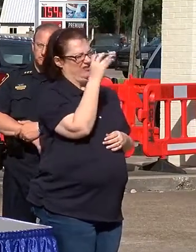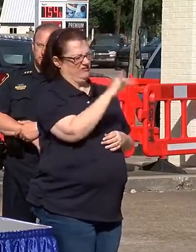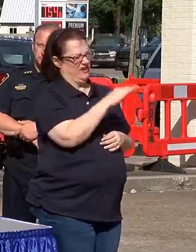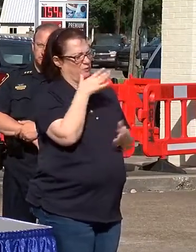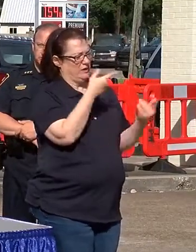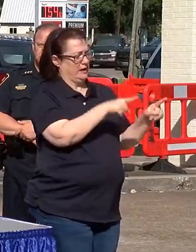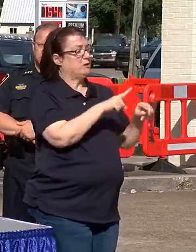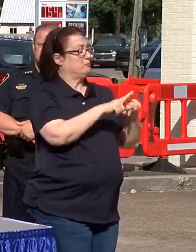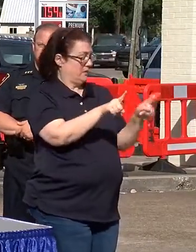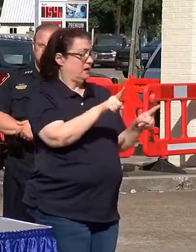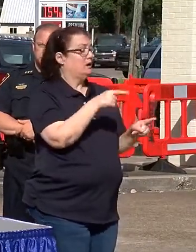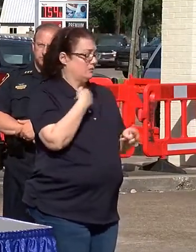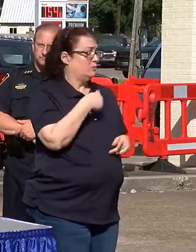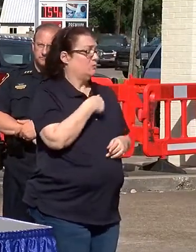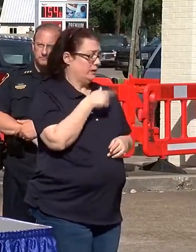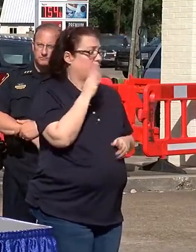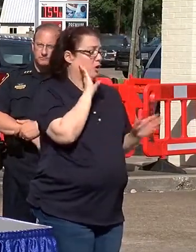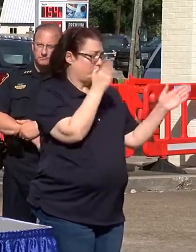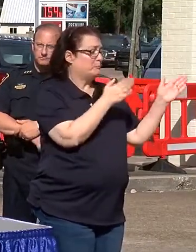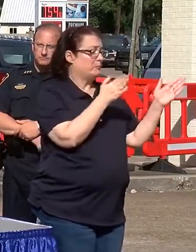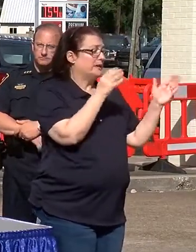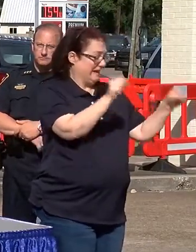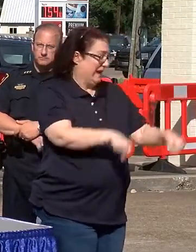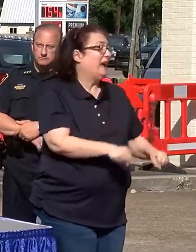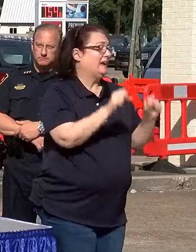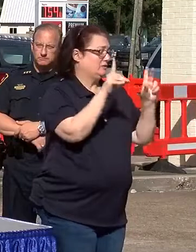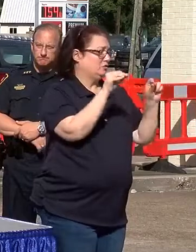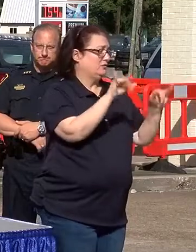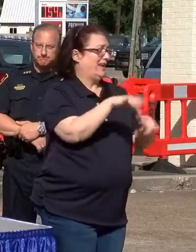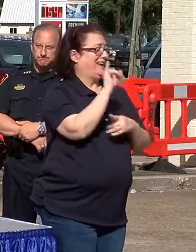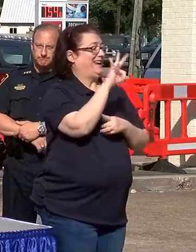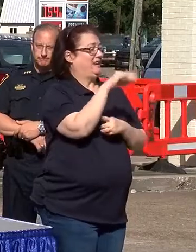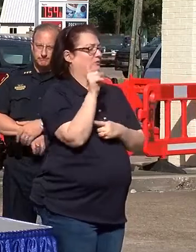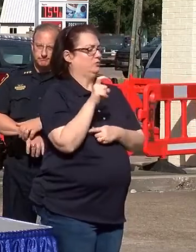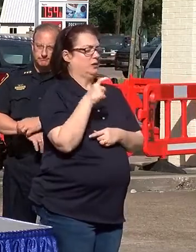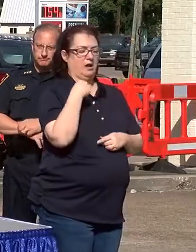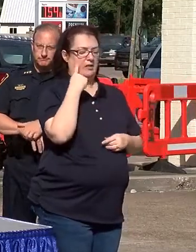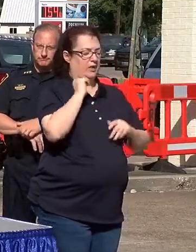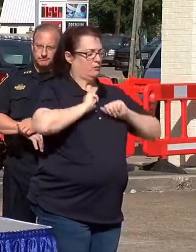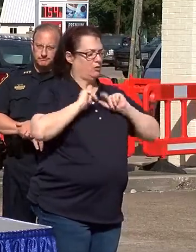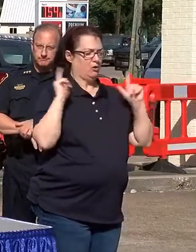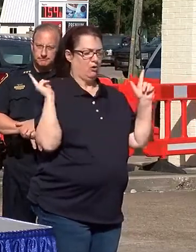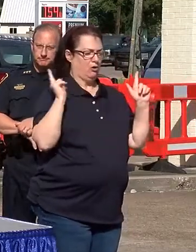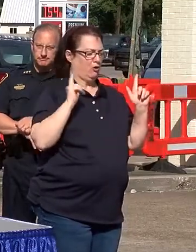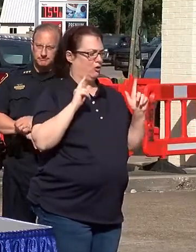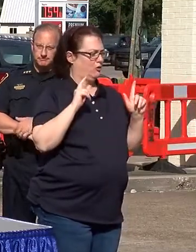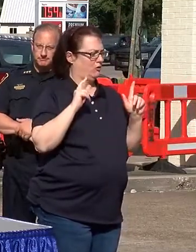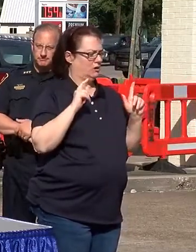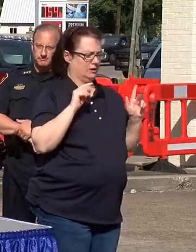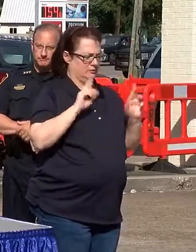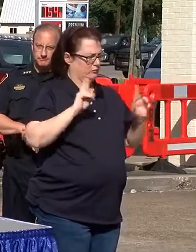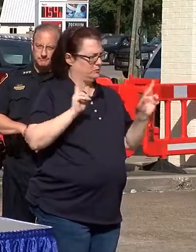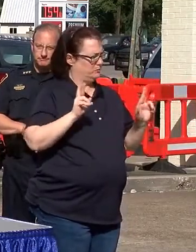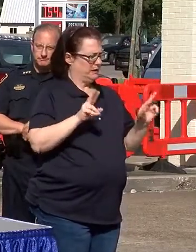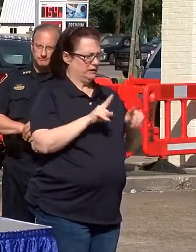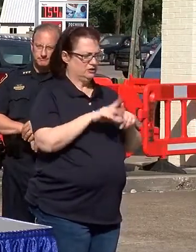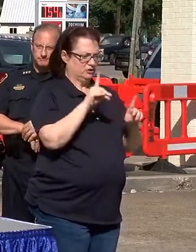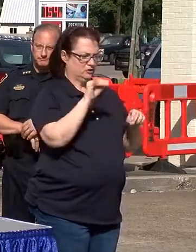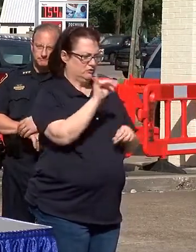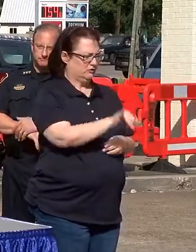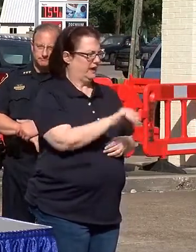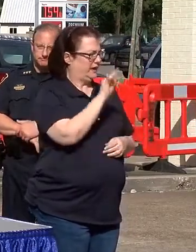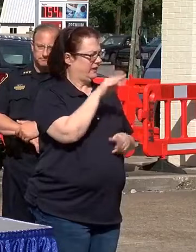to do that. And I think the sheriff is prepared, and I believe our chief is prepared, and I think Chief Benoit is prepared as well. Thank you, Chief,